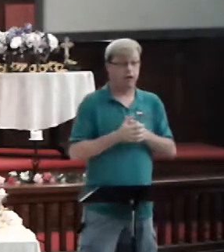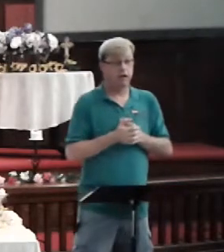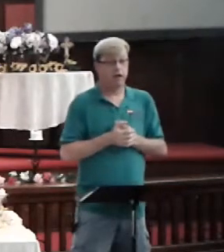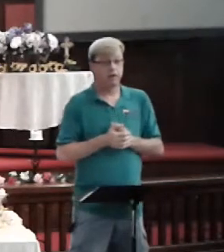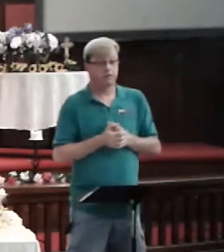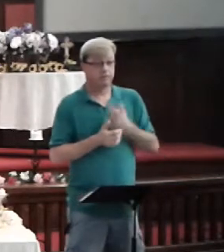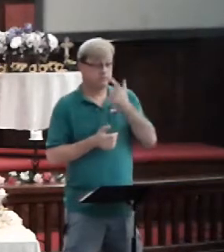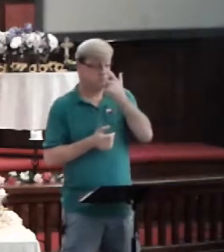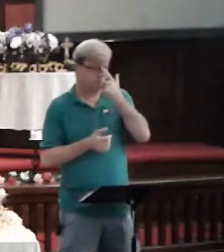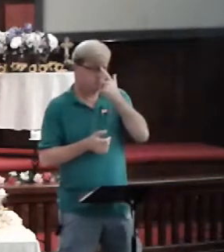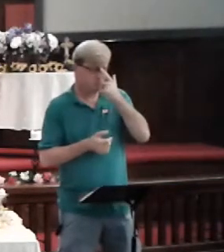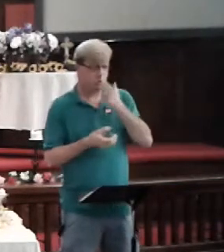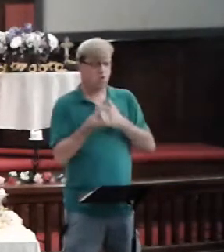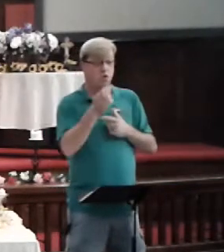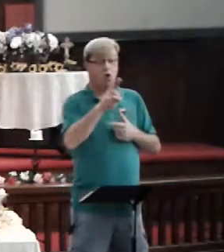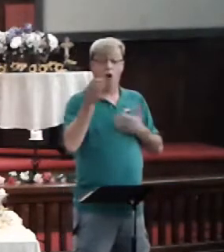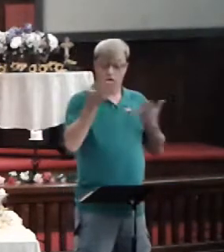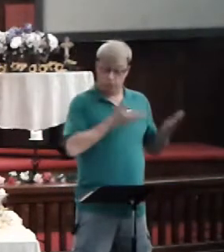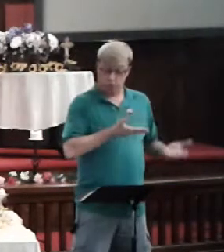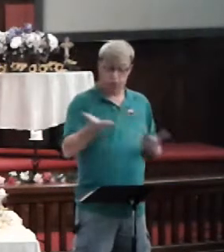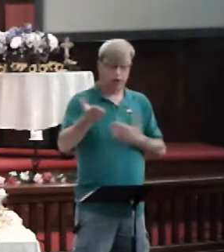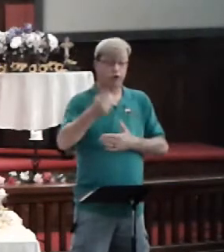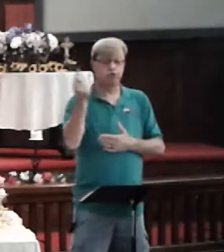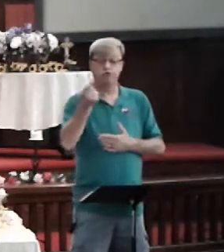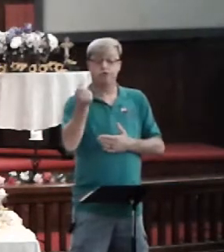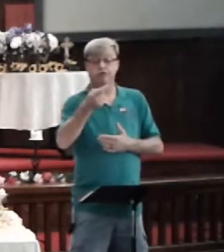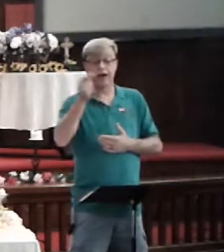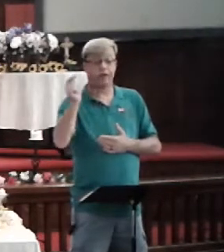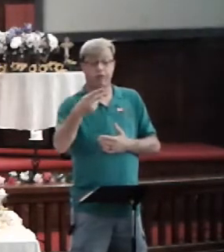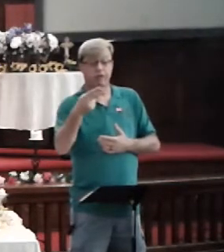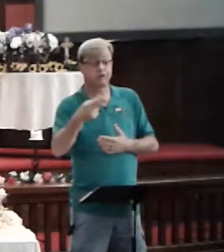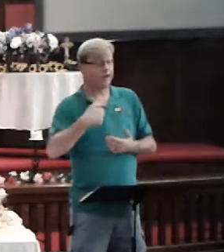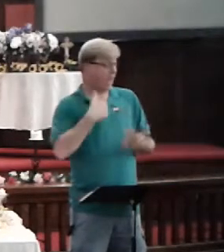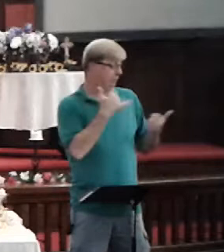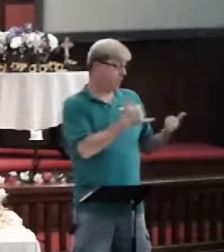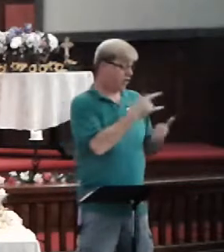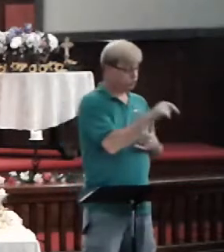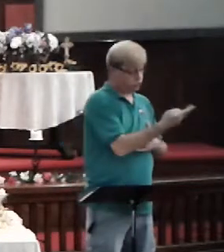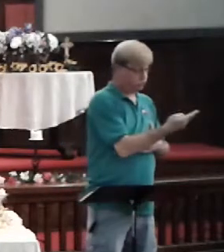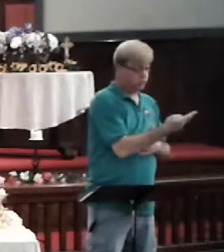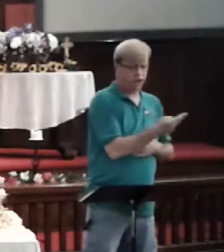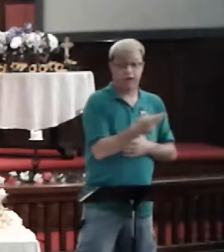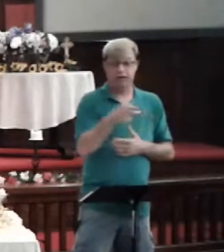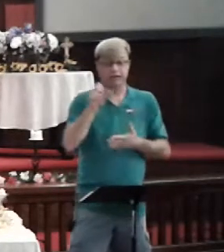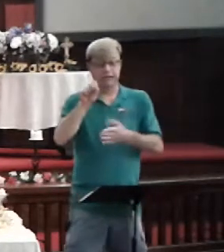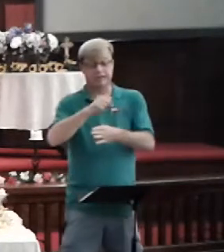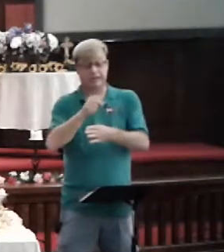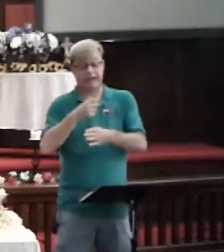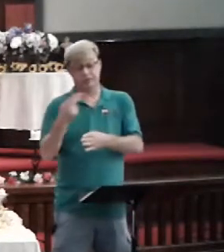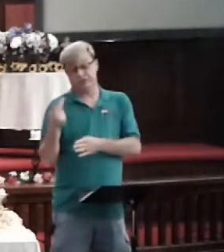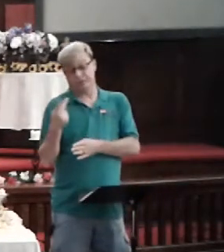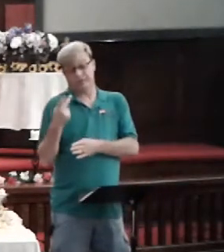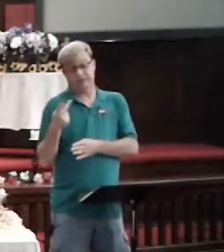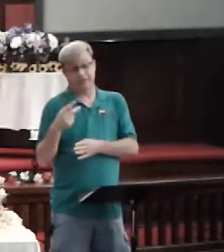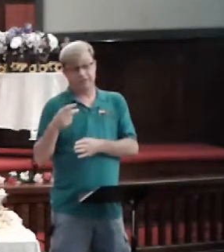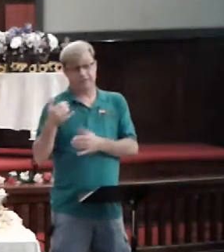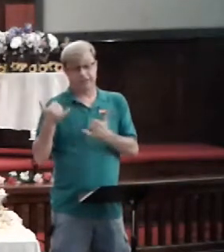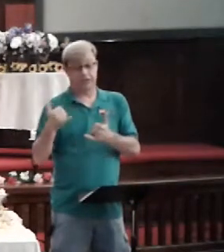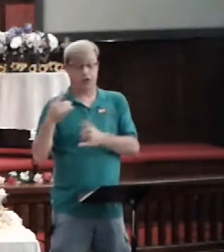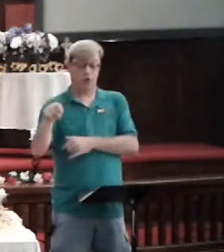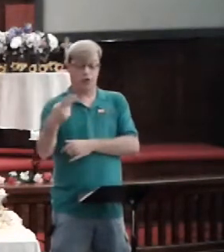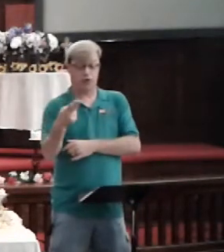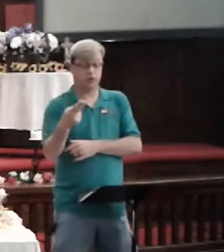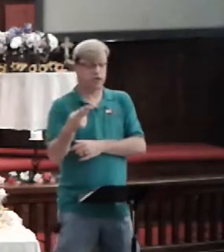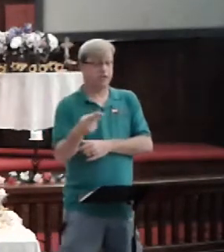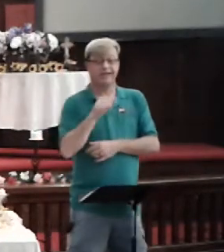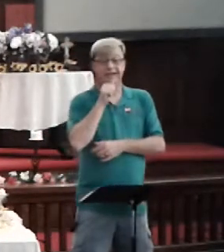Southeast, or bring it by on Tuesday or Thursday. I'm here on Tuesdays, and Sandra and I both are here on Thursdays. Because